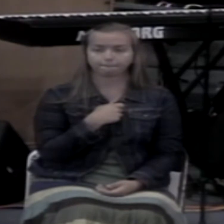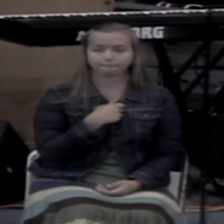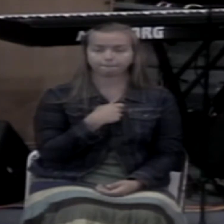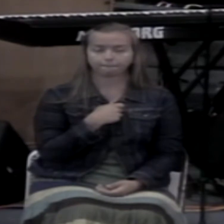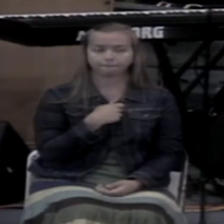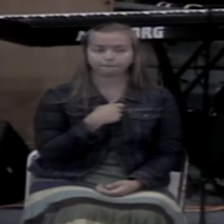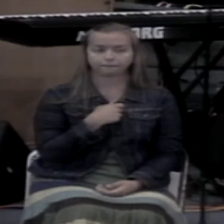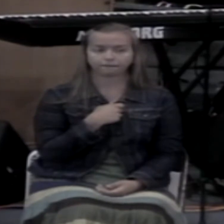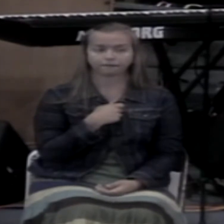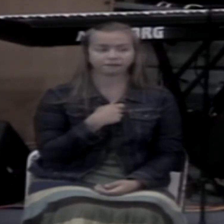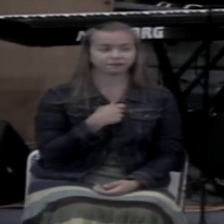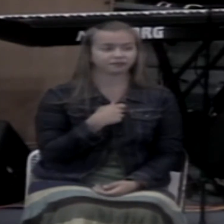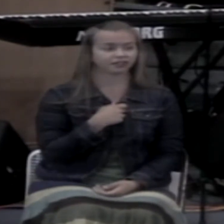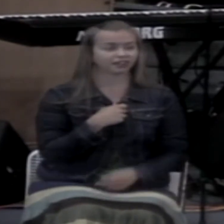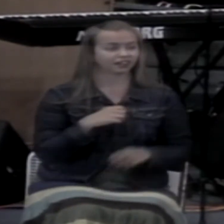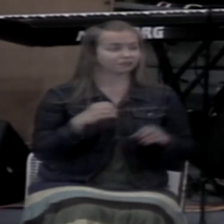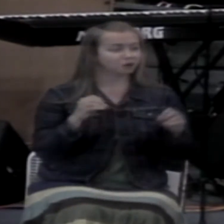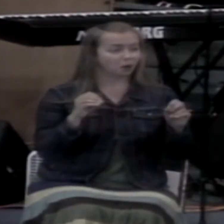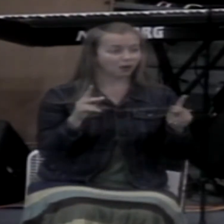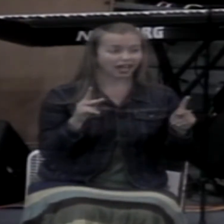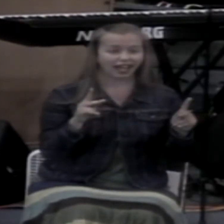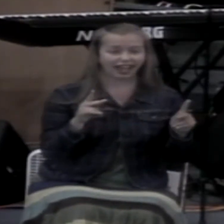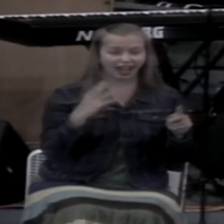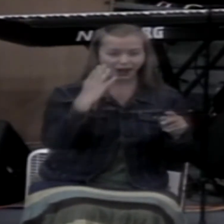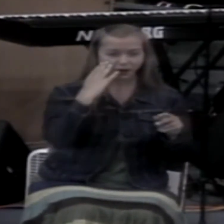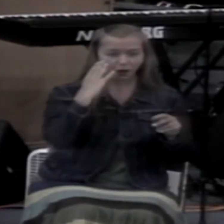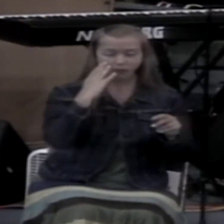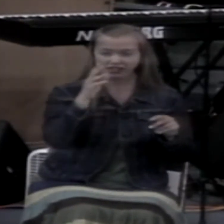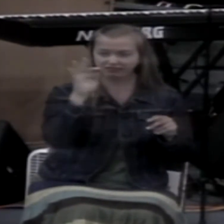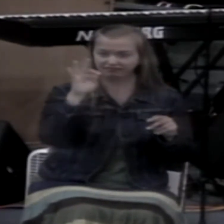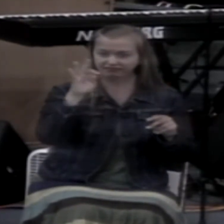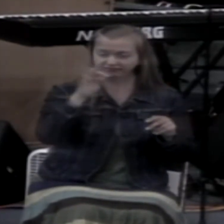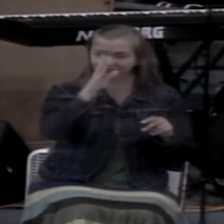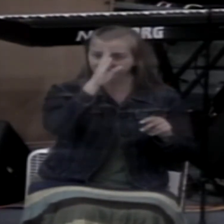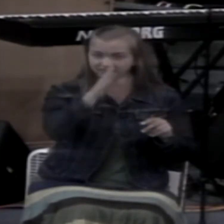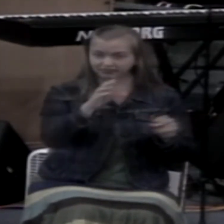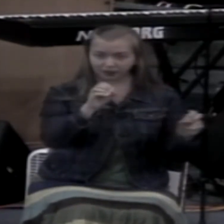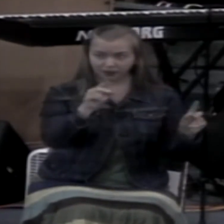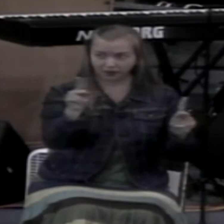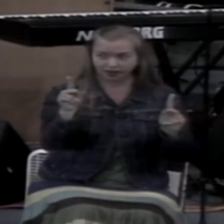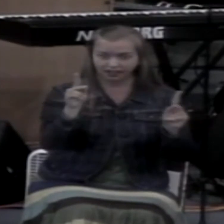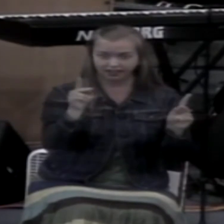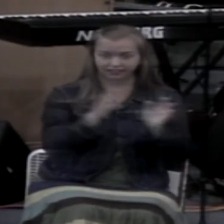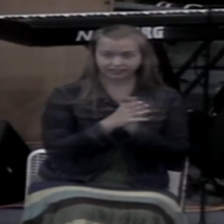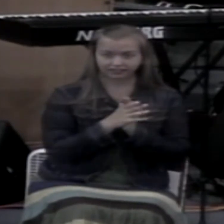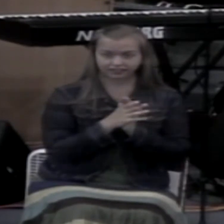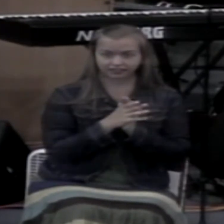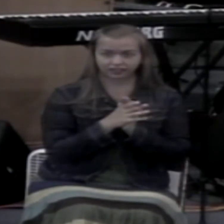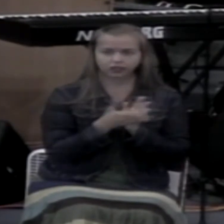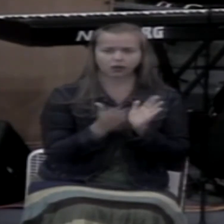Attitude. Now, we want to go a step further.